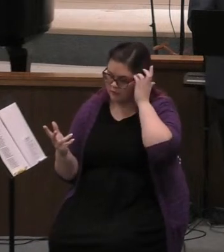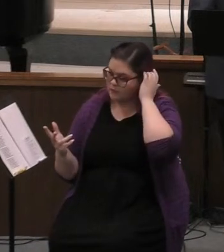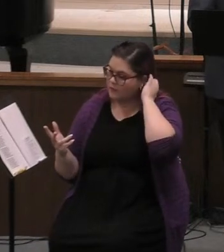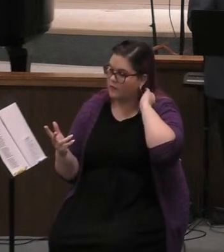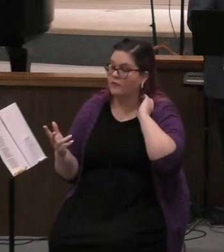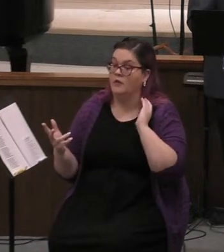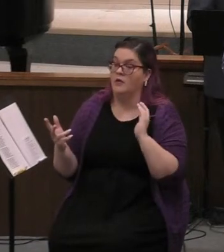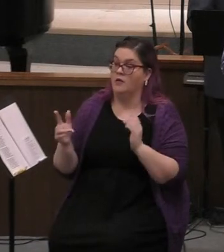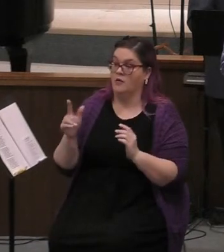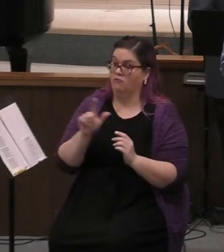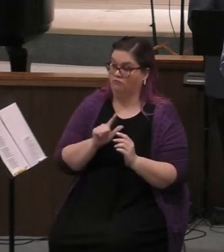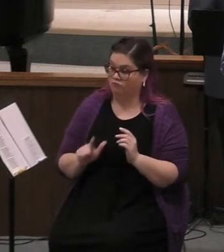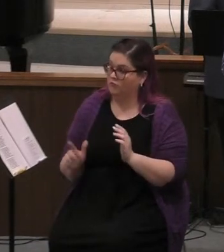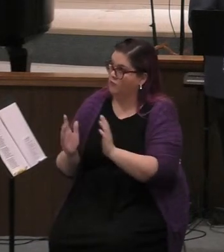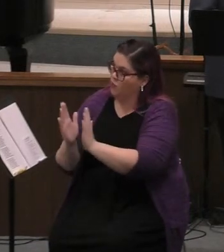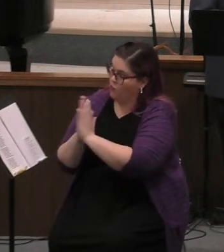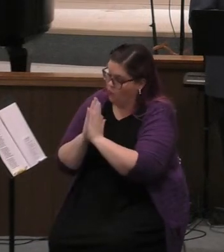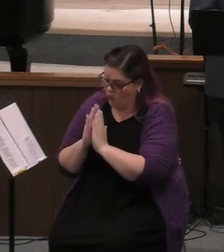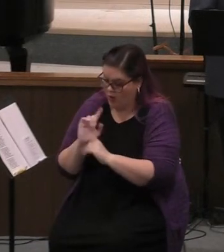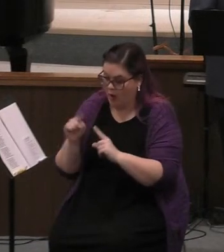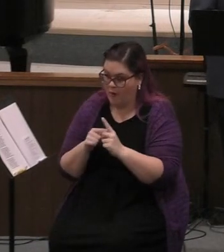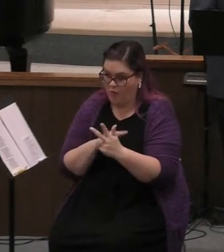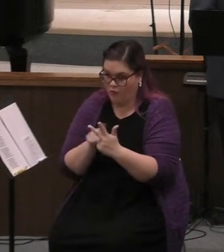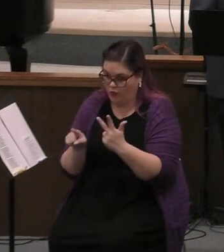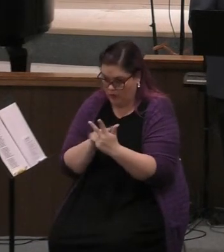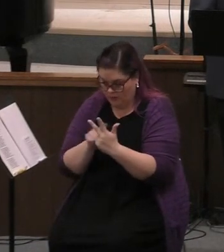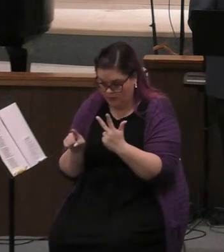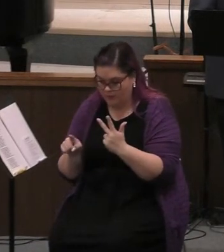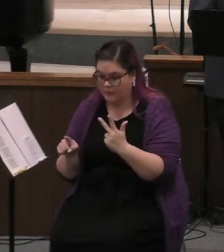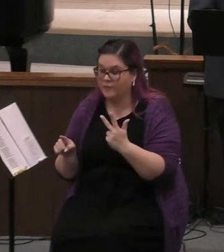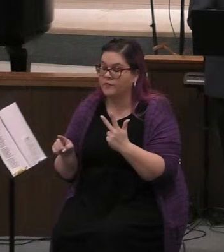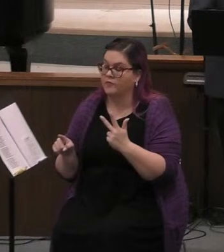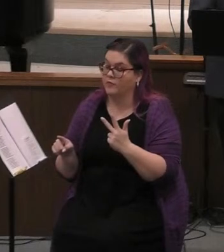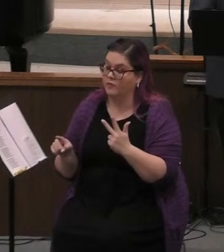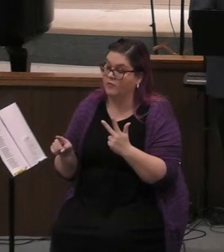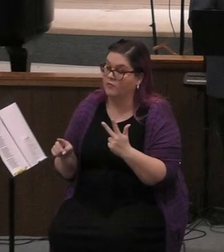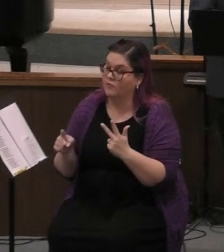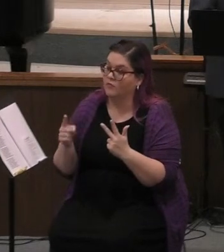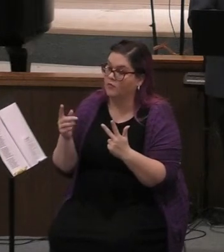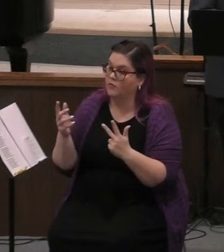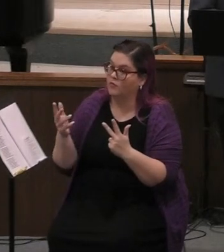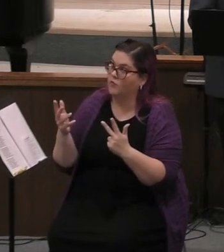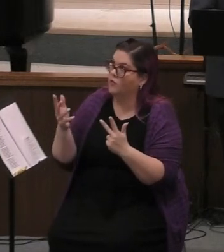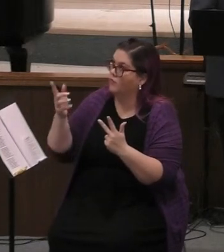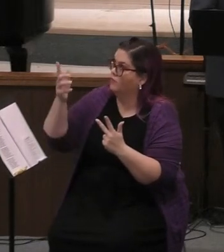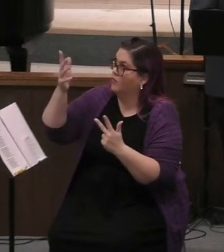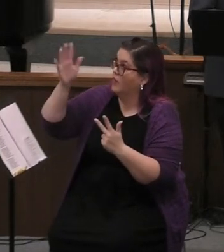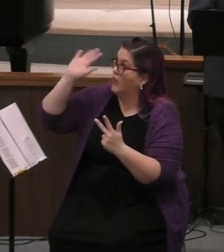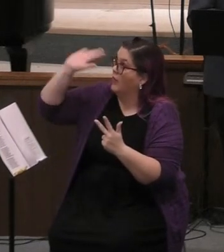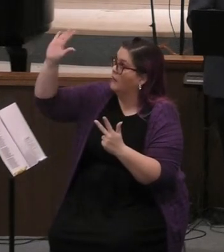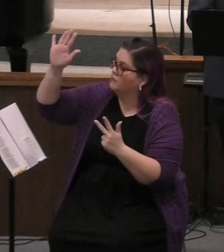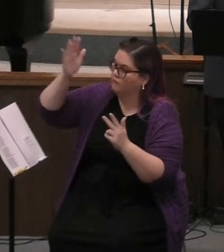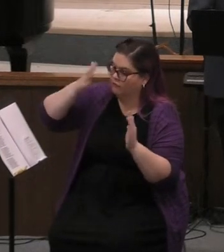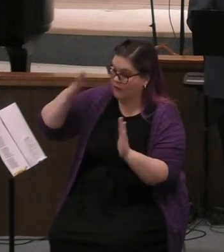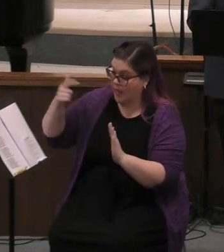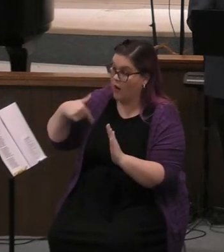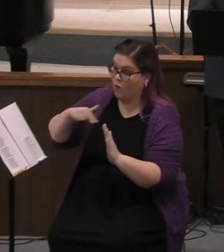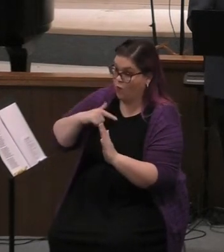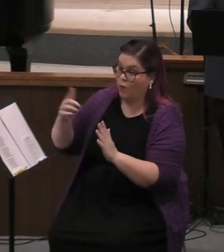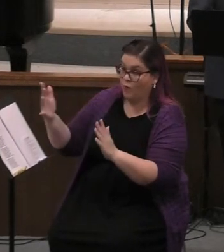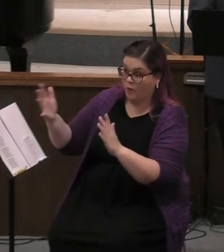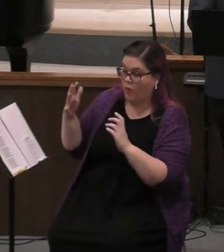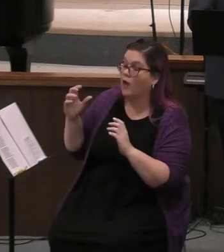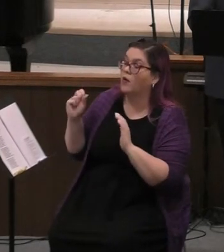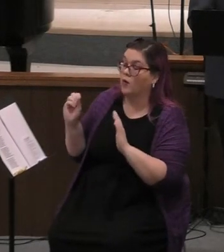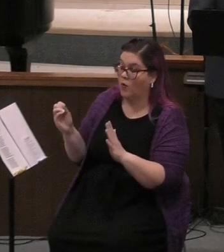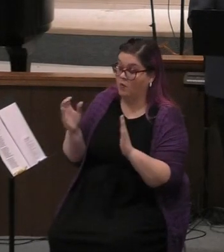Lord in prayer over those. We want to get God's candidate here to minister